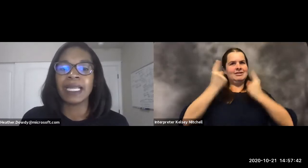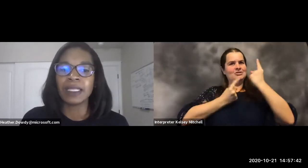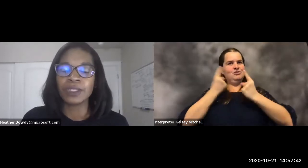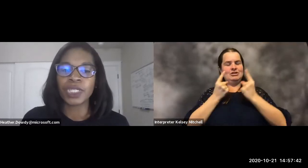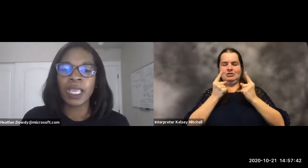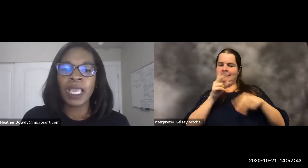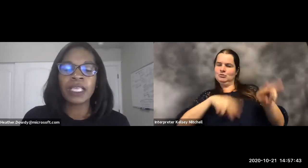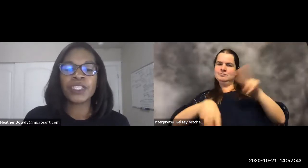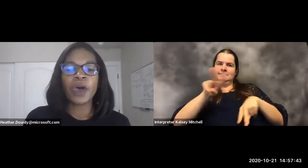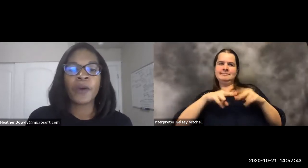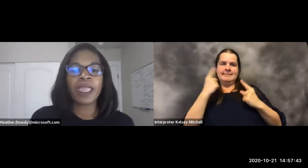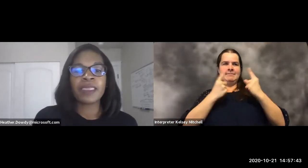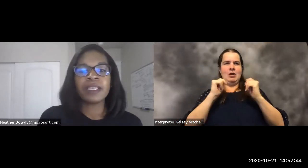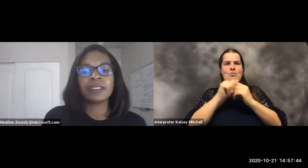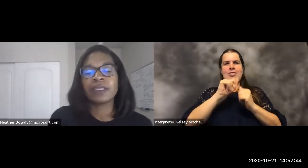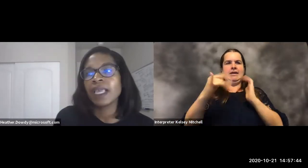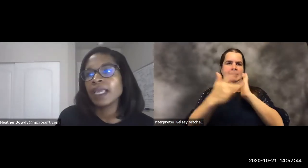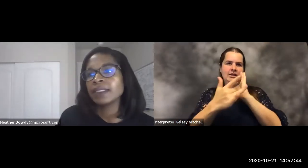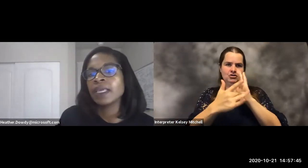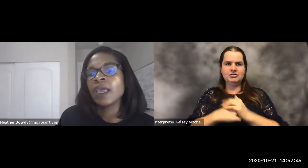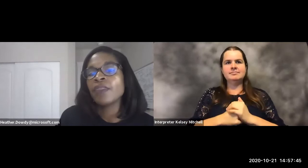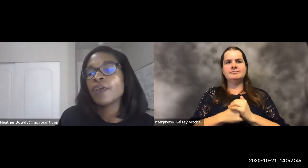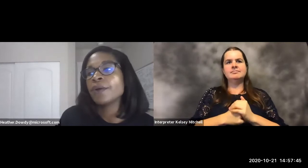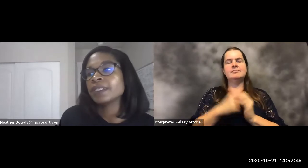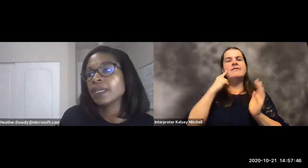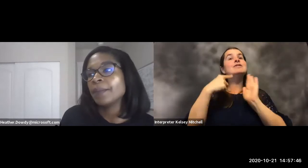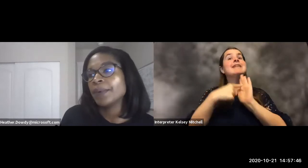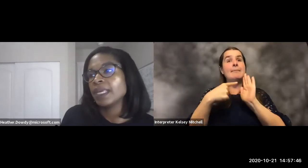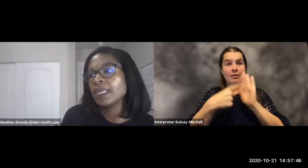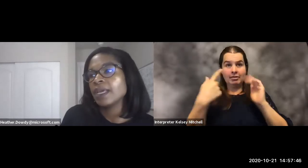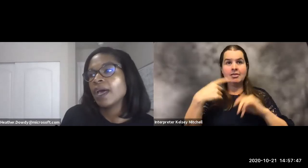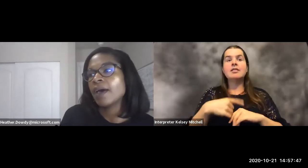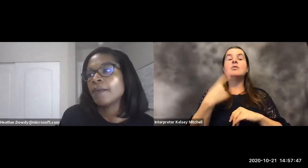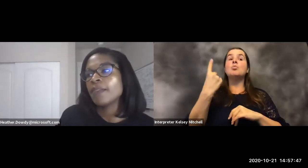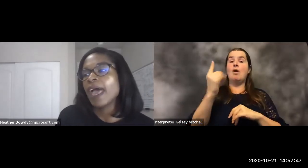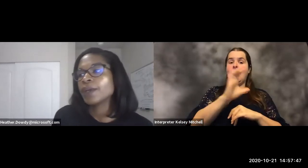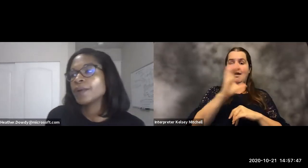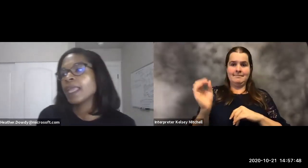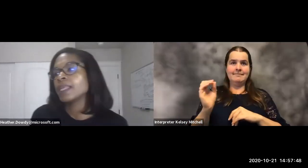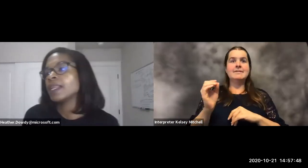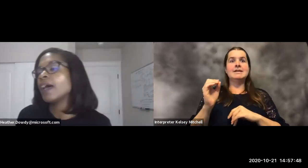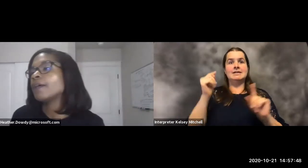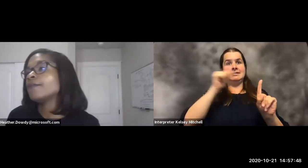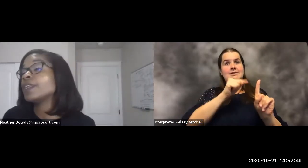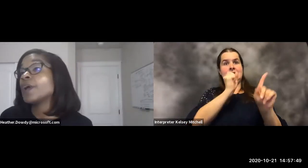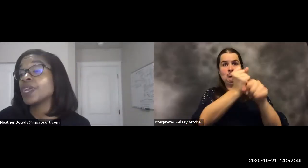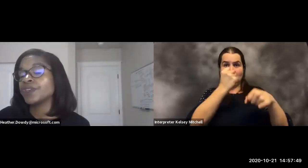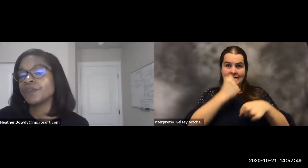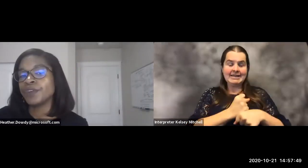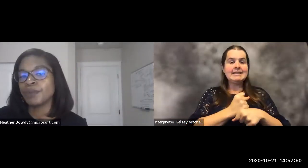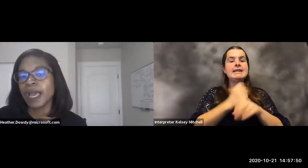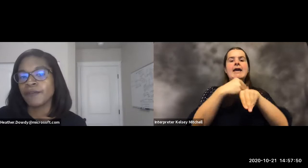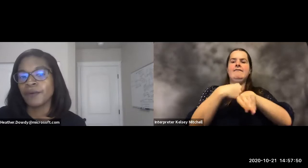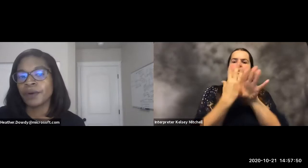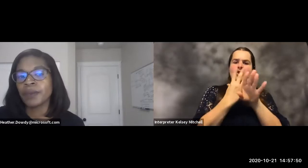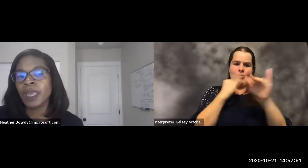AI technology. And so in this case, there was a company that created a video